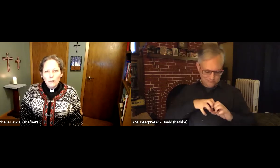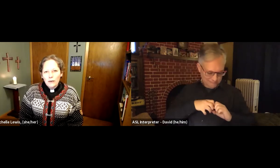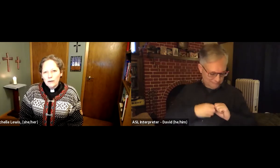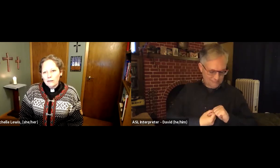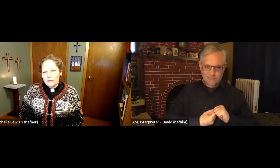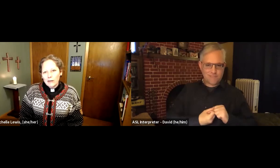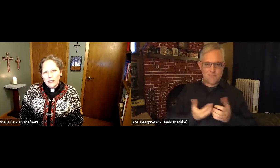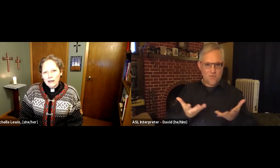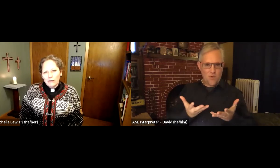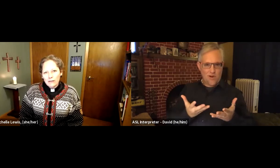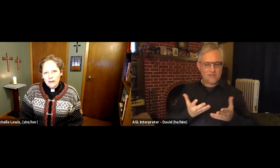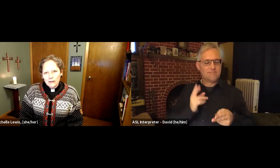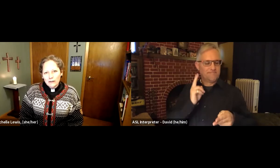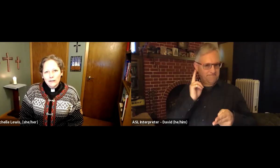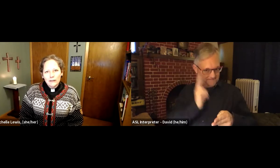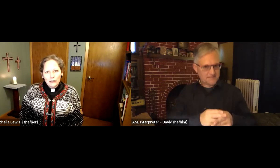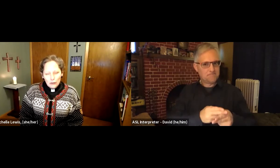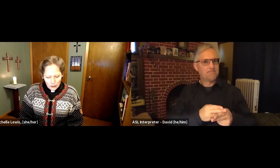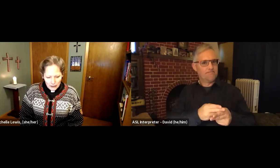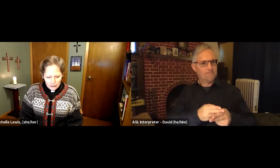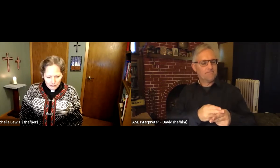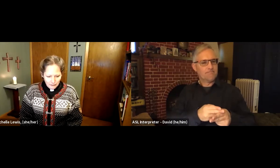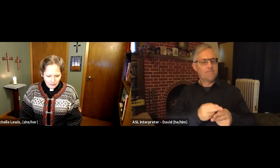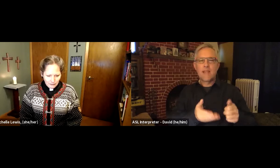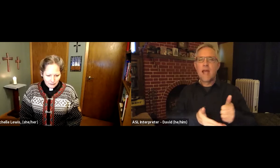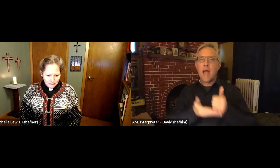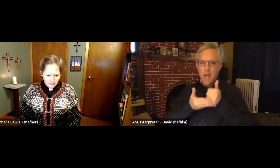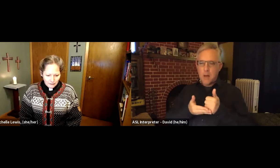to help make it feel normal.